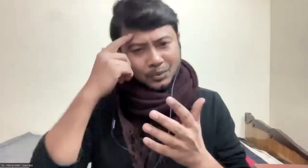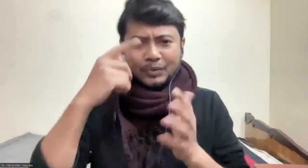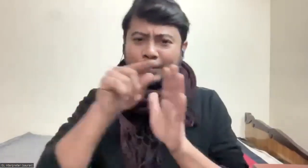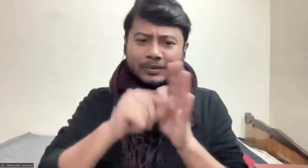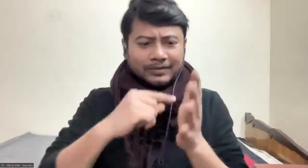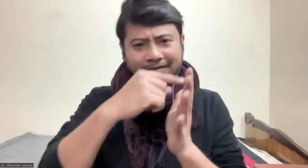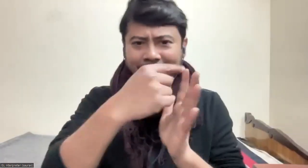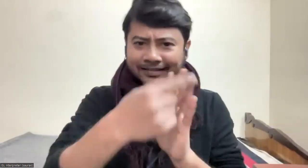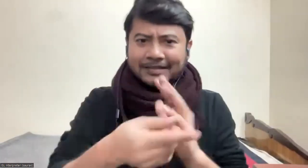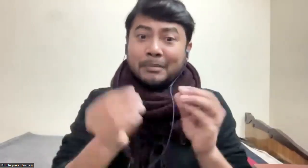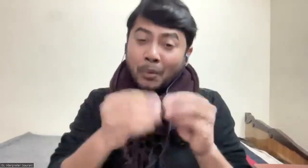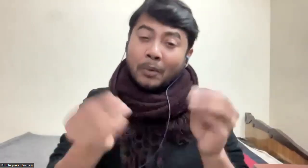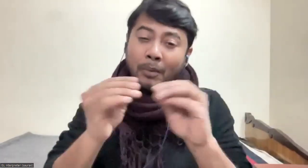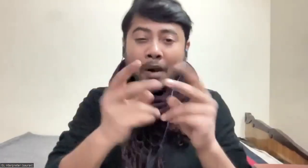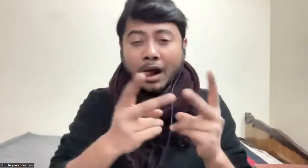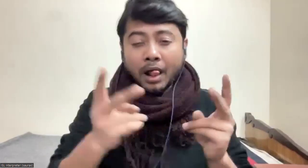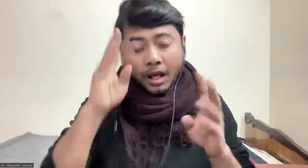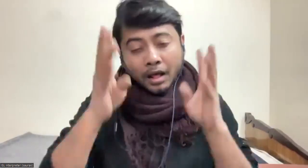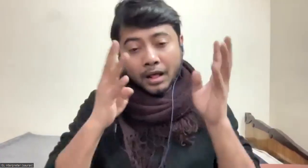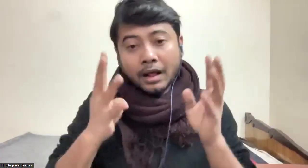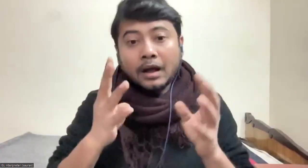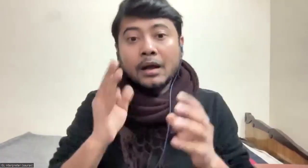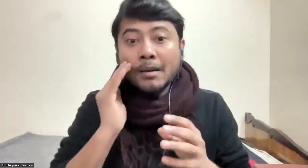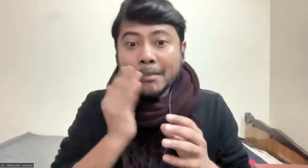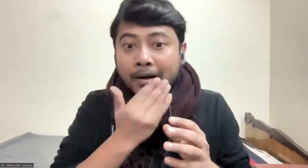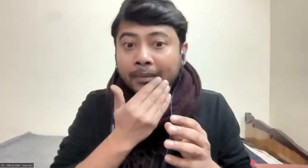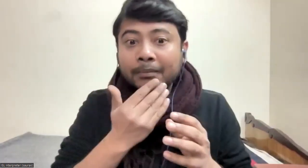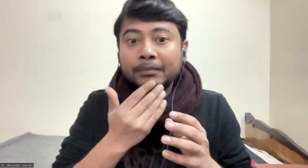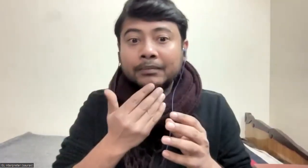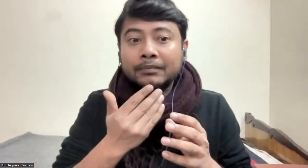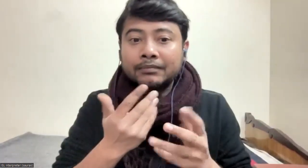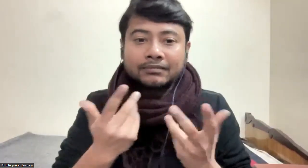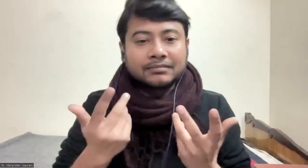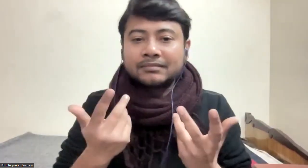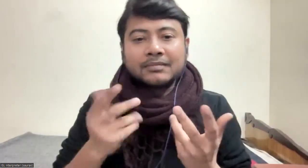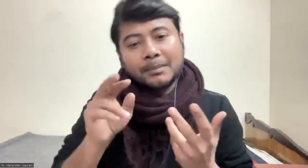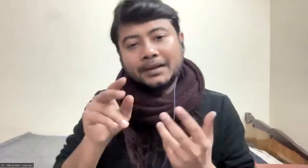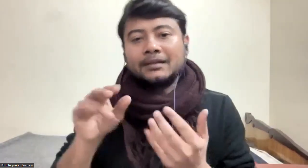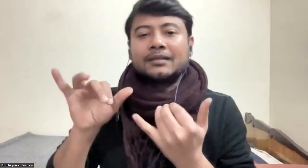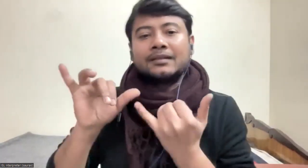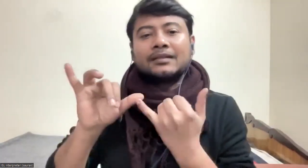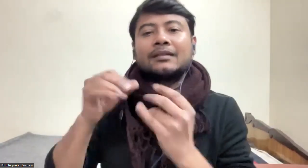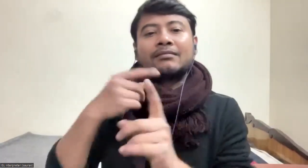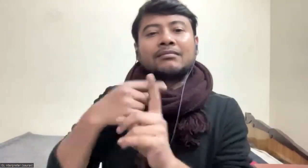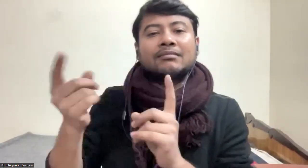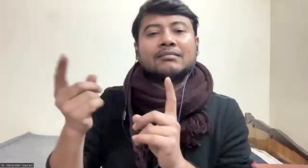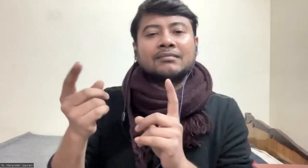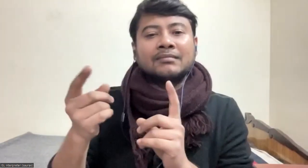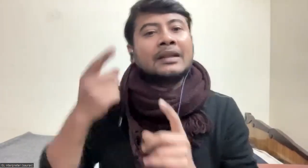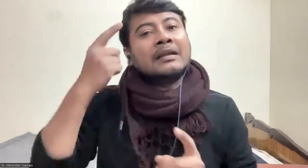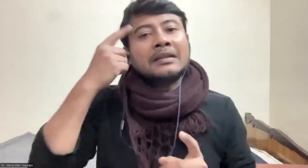names. So to commit sins, you expect that again, this chanting